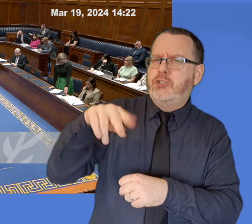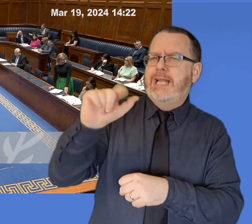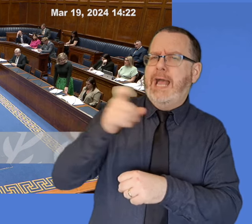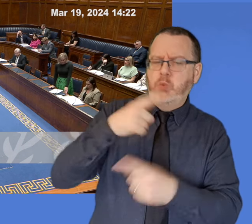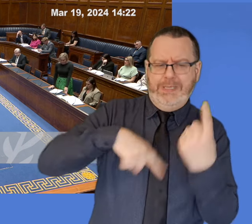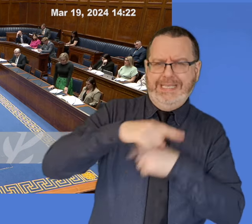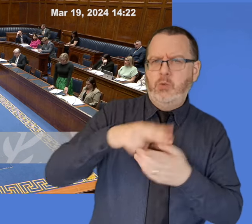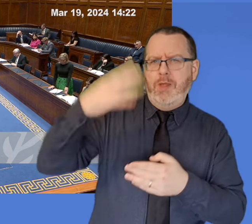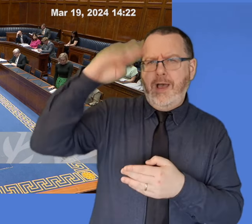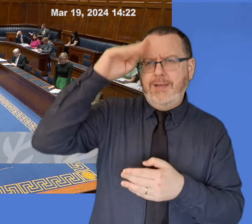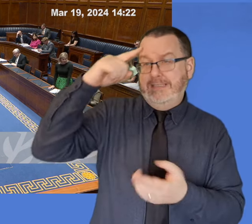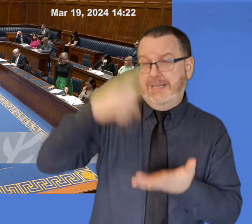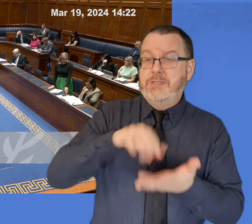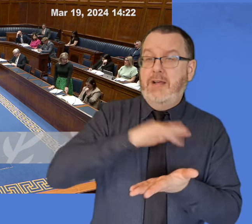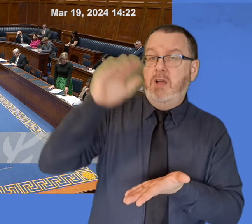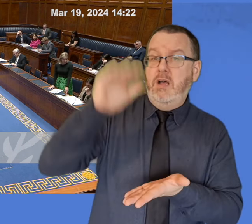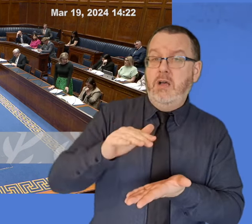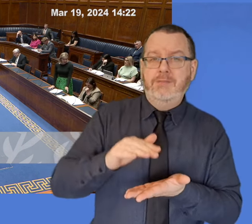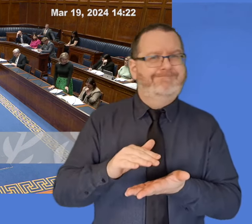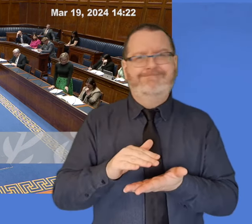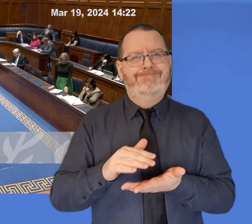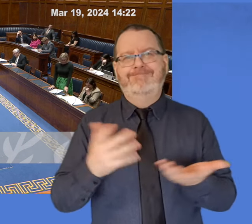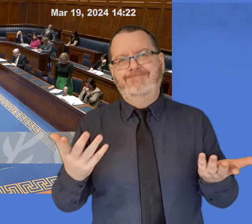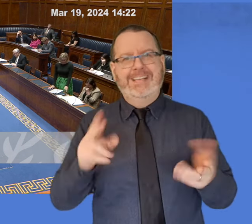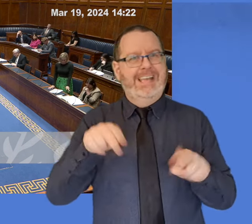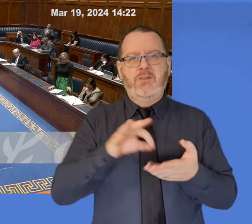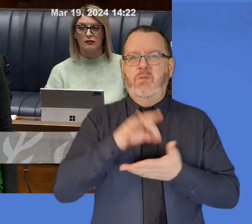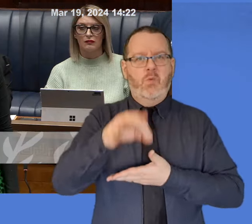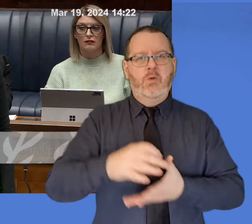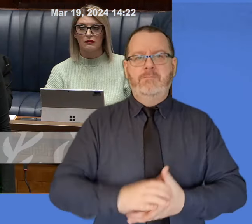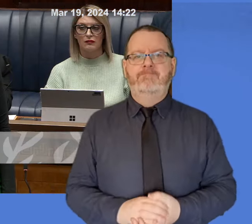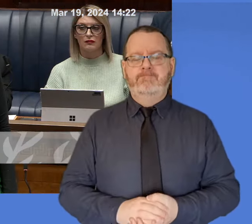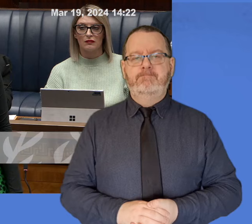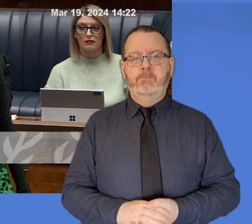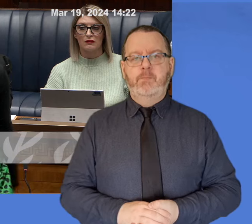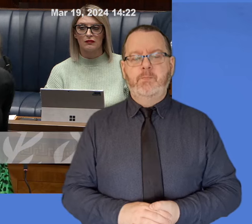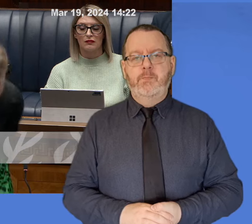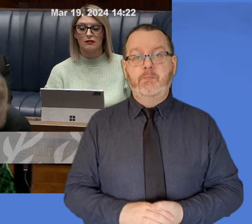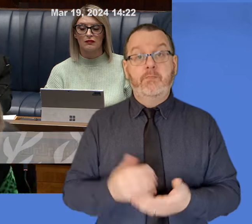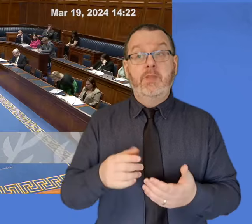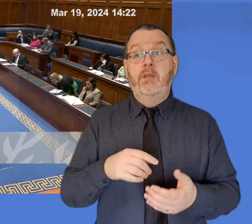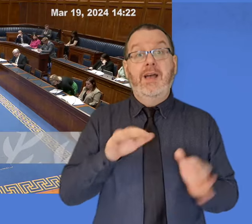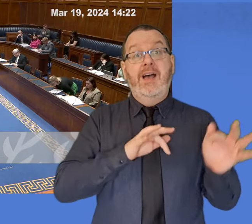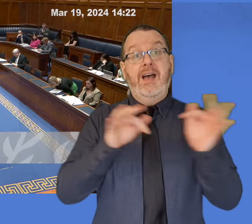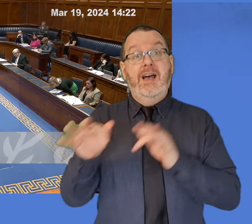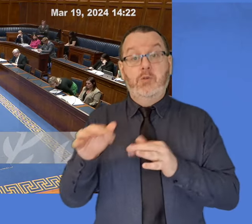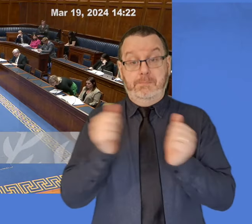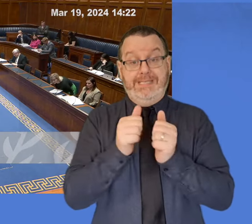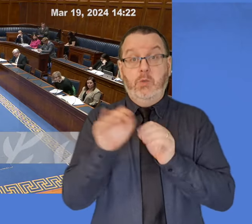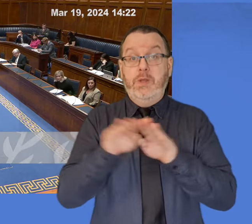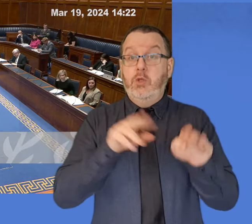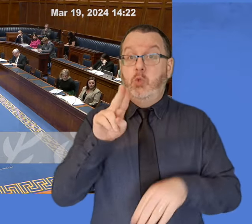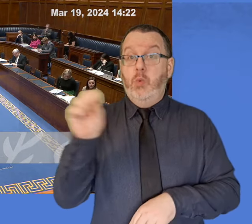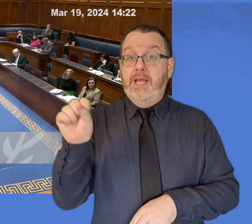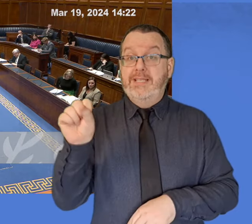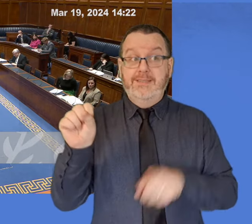Following with companies in the US last week, does the Minister believe that the North is an attractive place to invest? Minister.